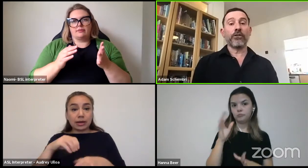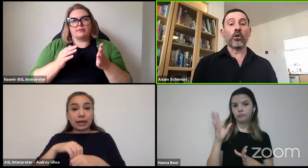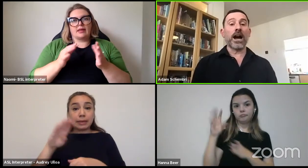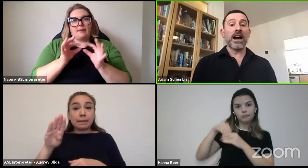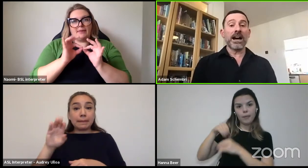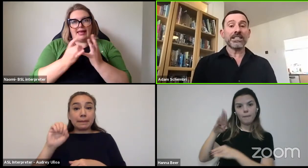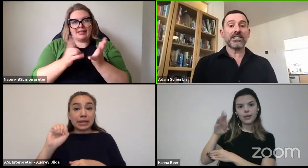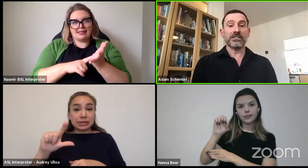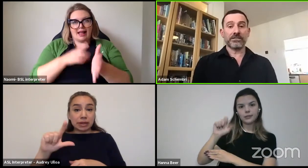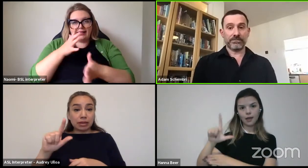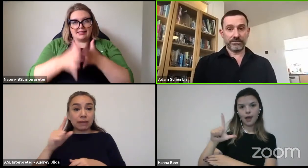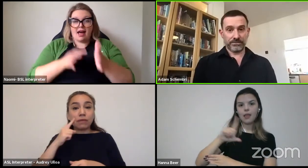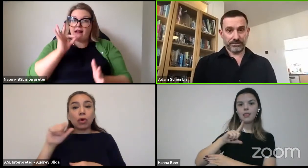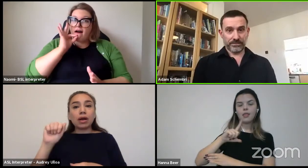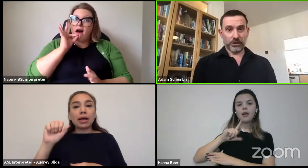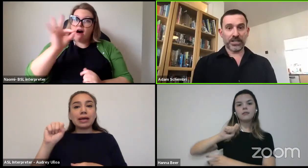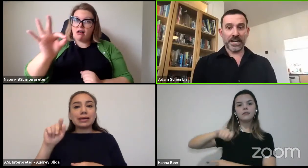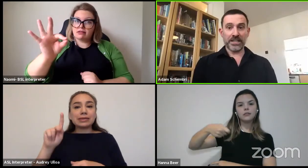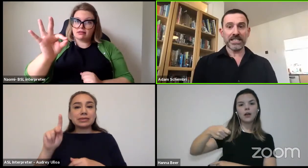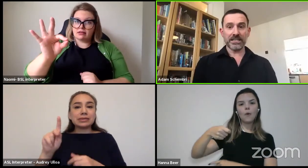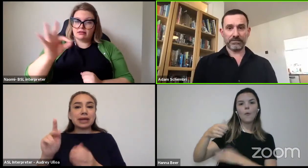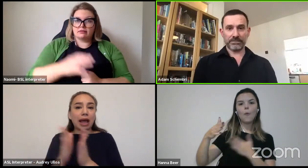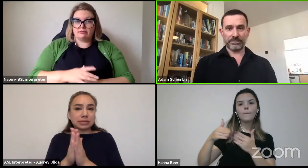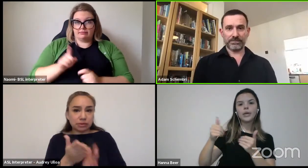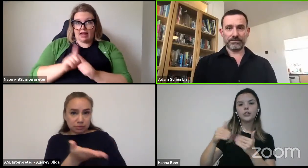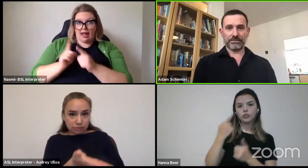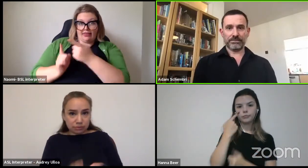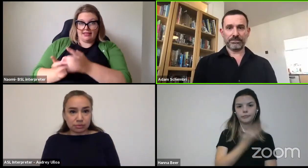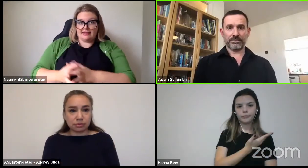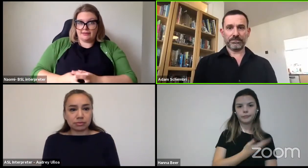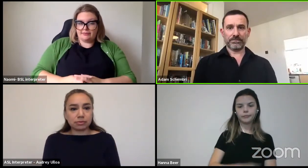BSL for ask looks like this.